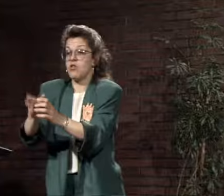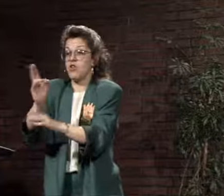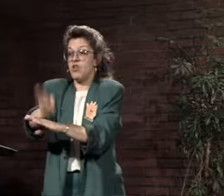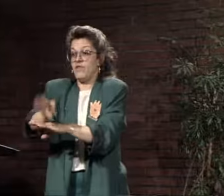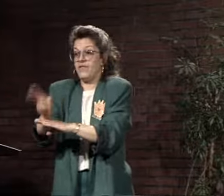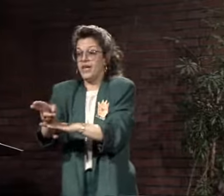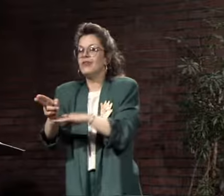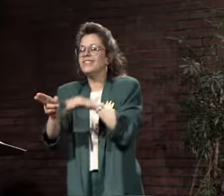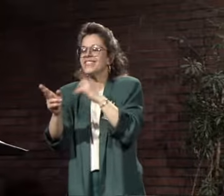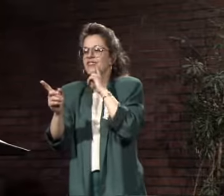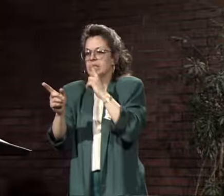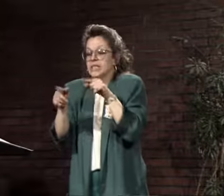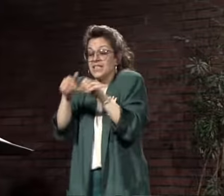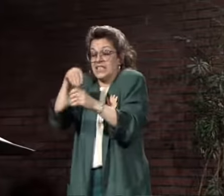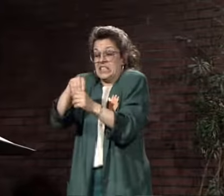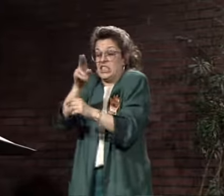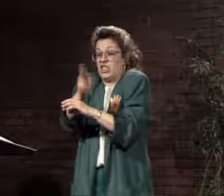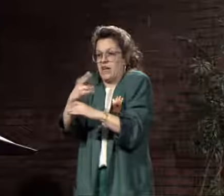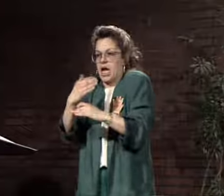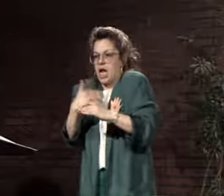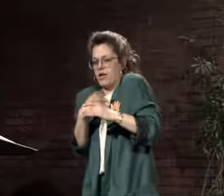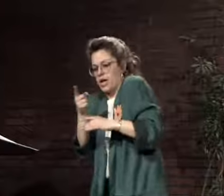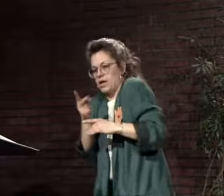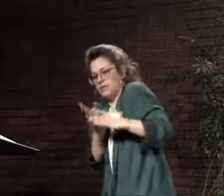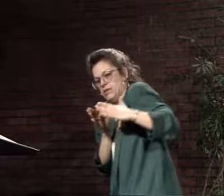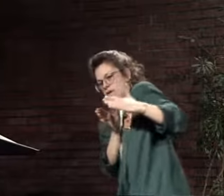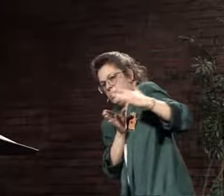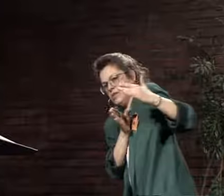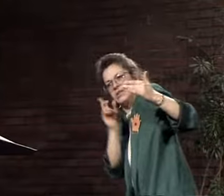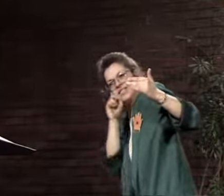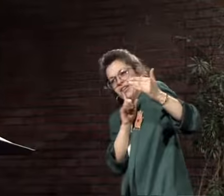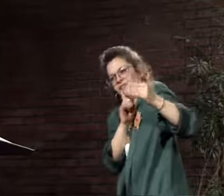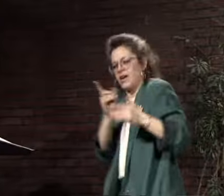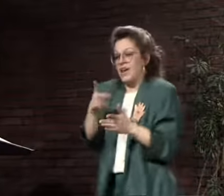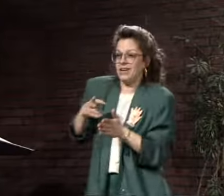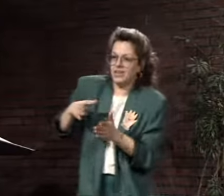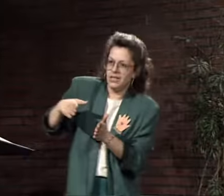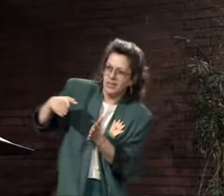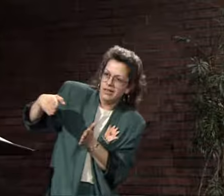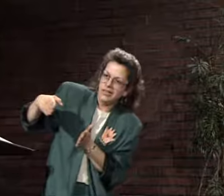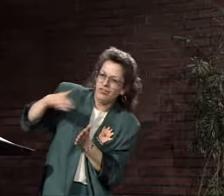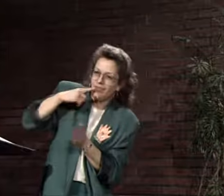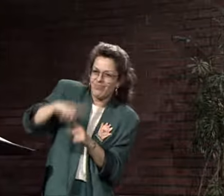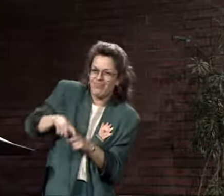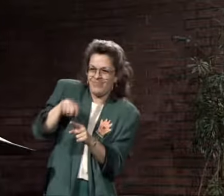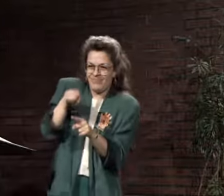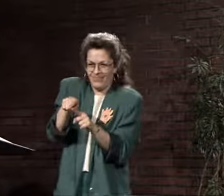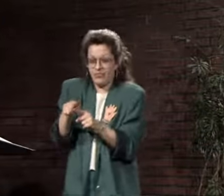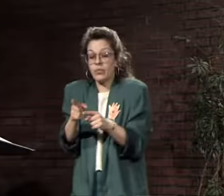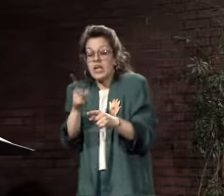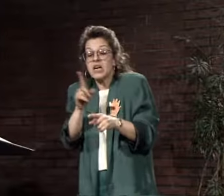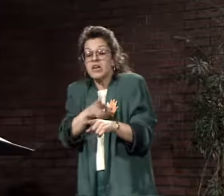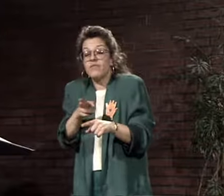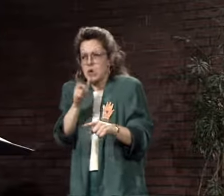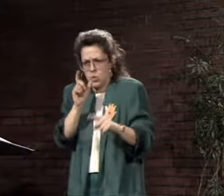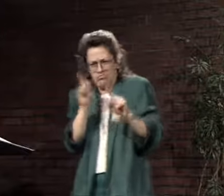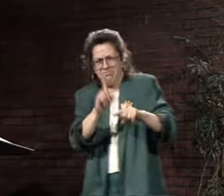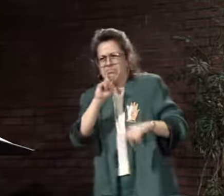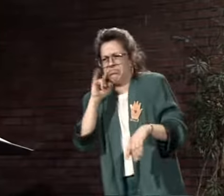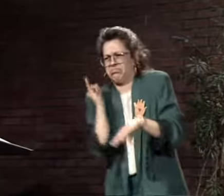deaf. The second group, hard of hearing, in this hard of hearing group, they have a range. They have one